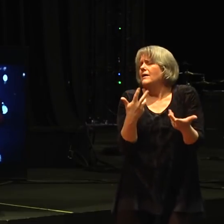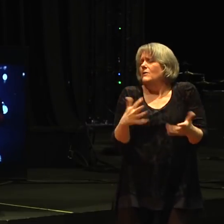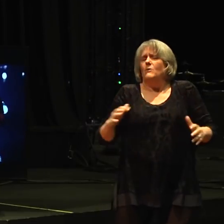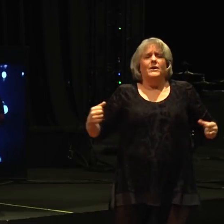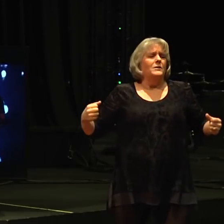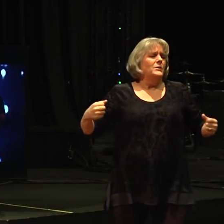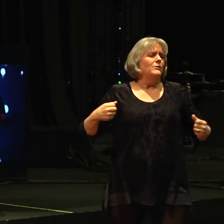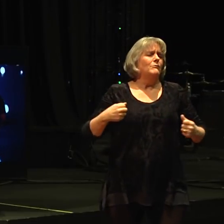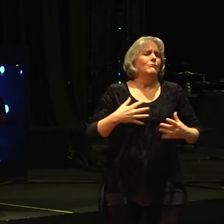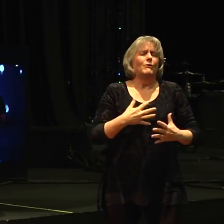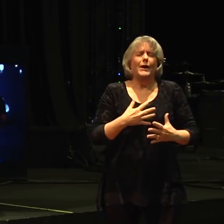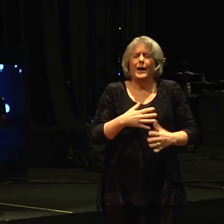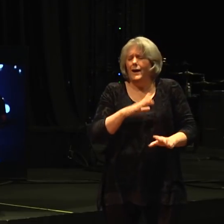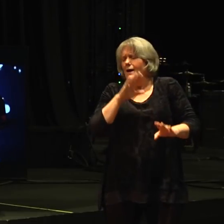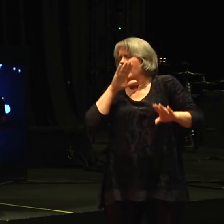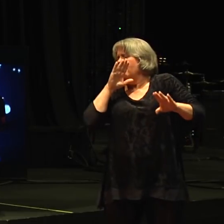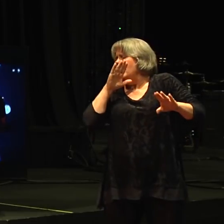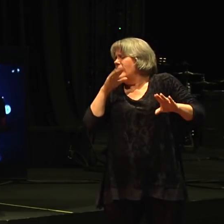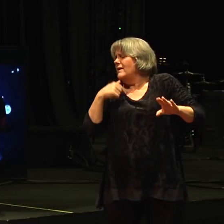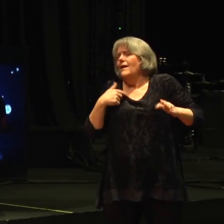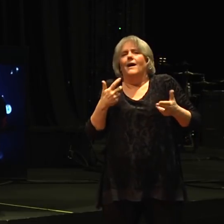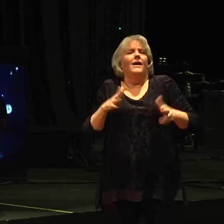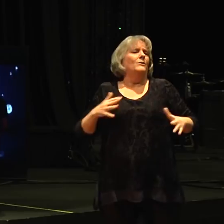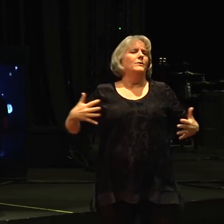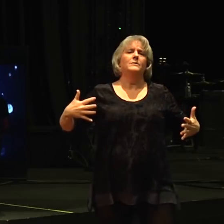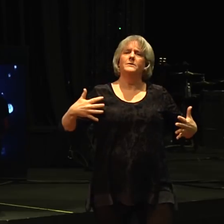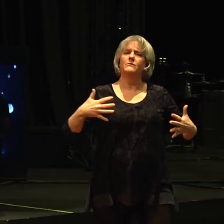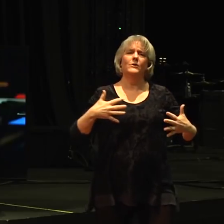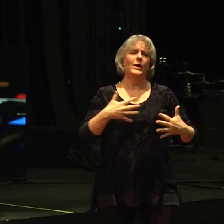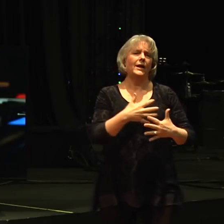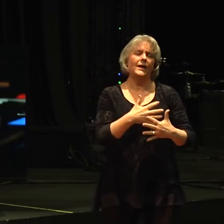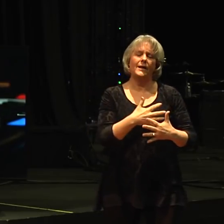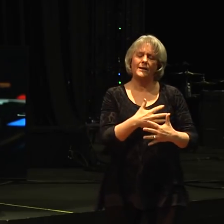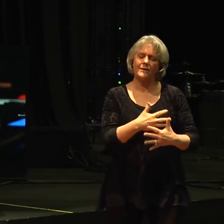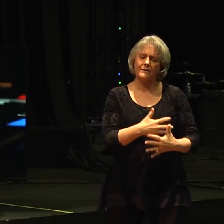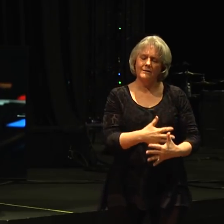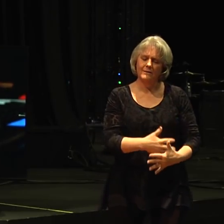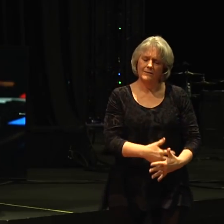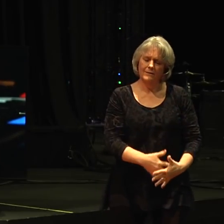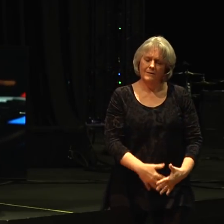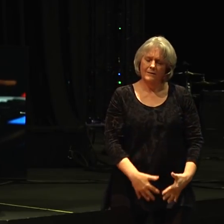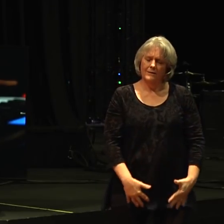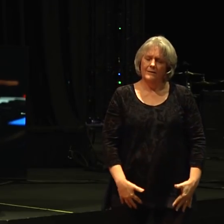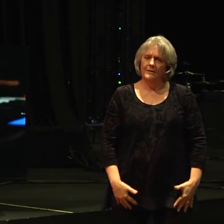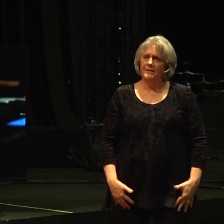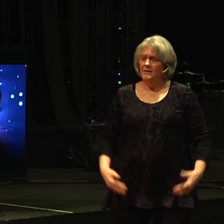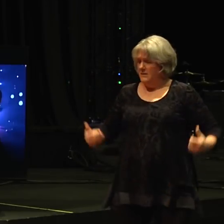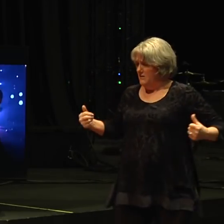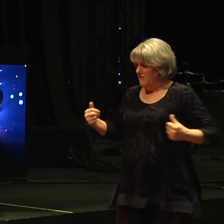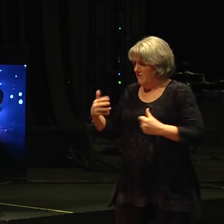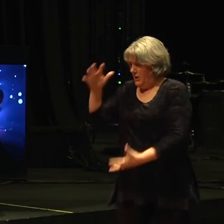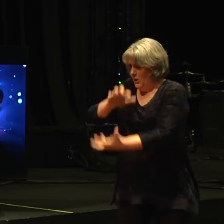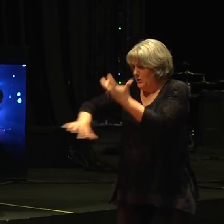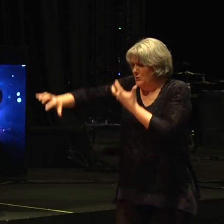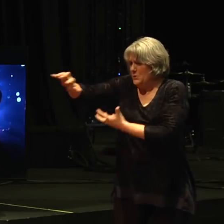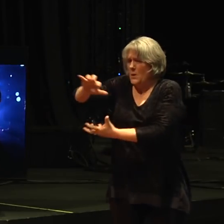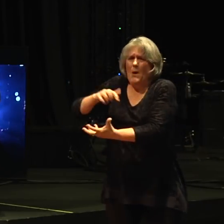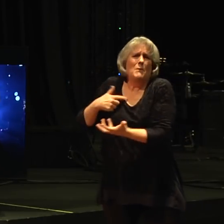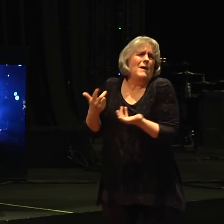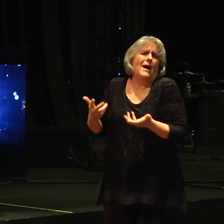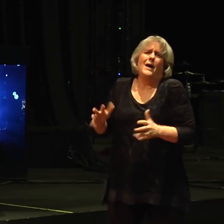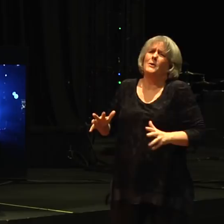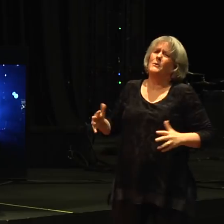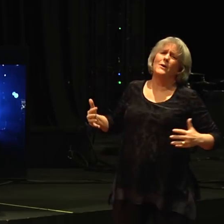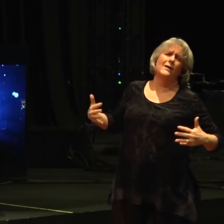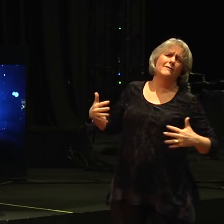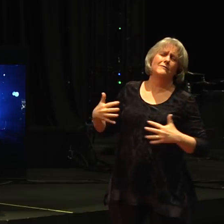be afraid. No, I don't wanna be afraid. I don't wanna fear the storm